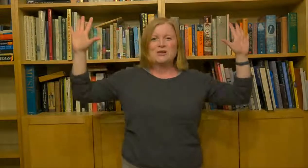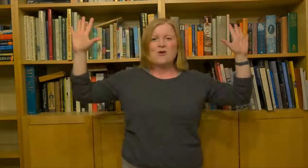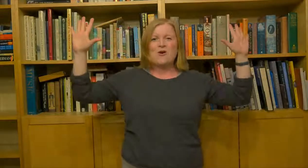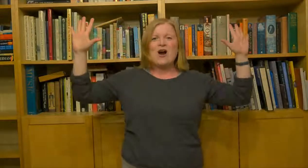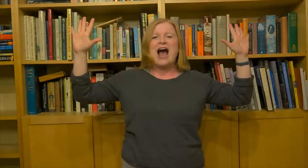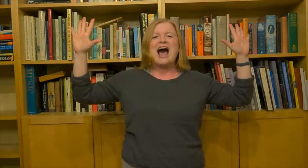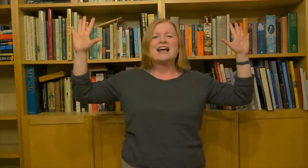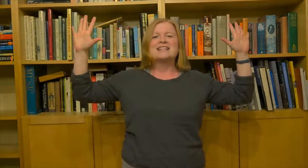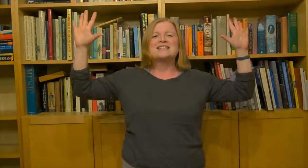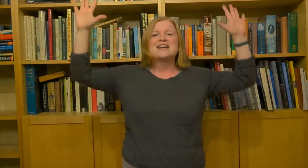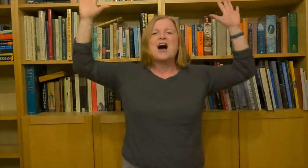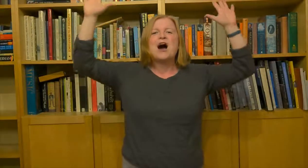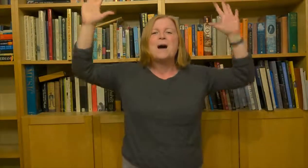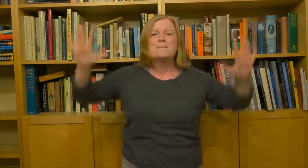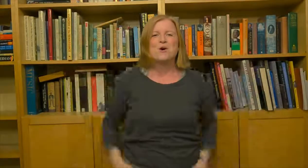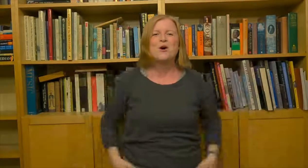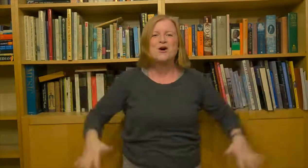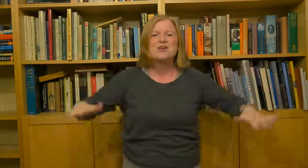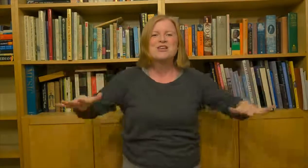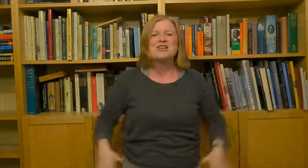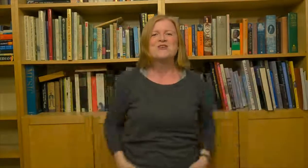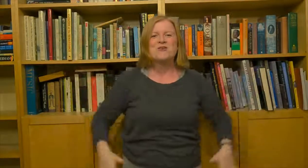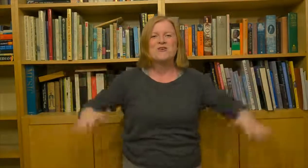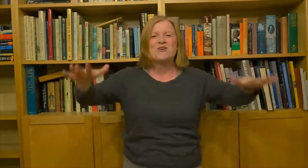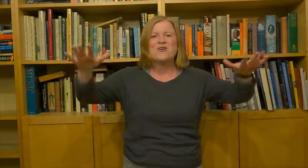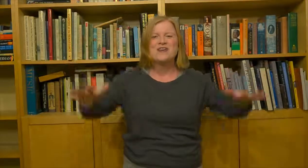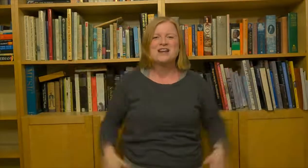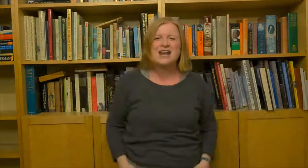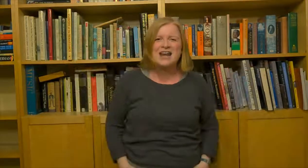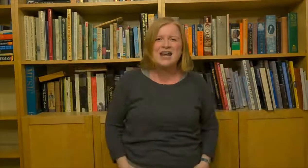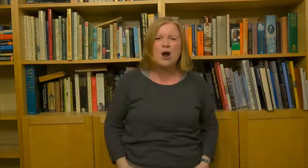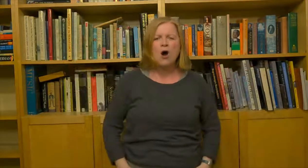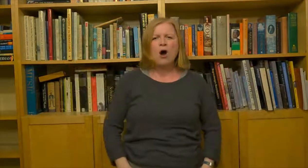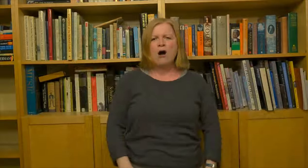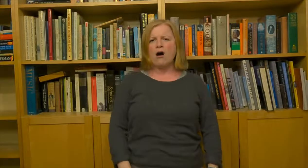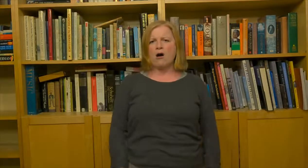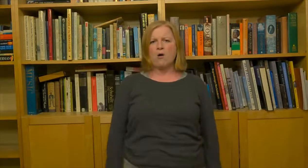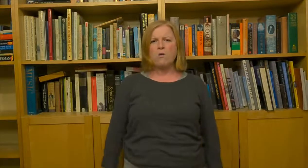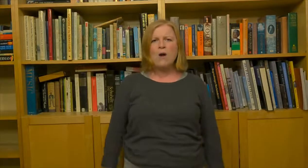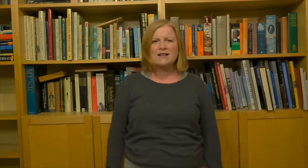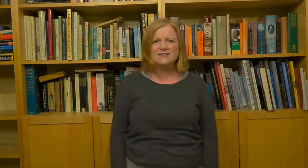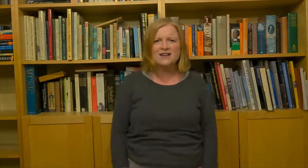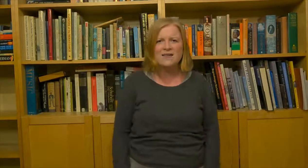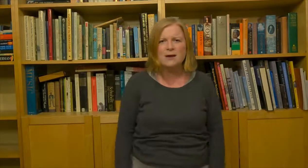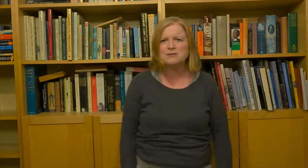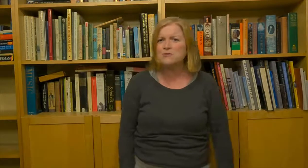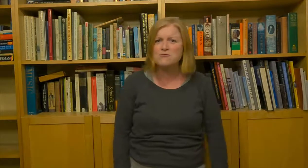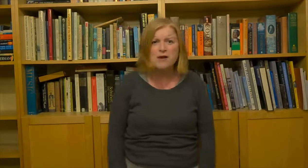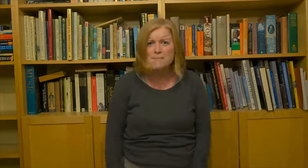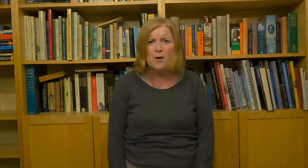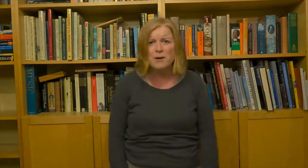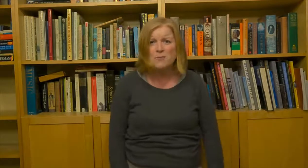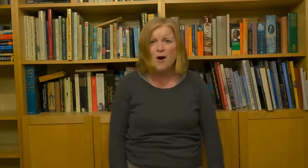your hands upon your knee. Oh, well done, that was some great bobbin